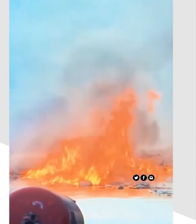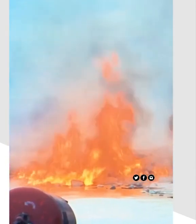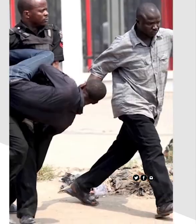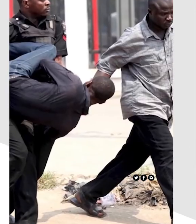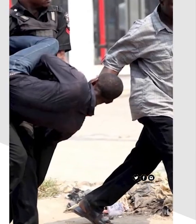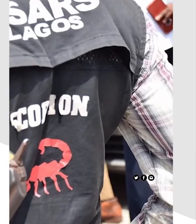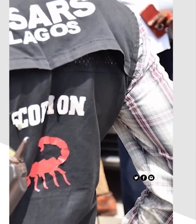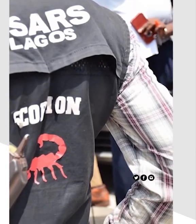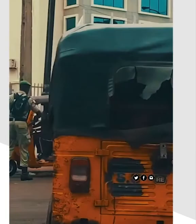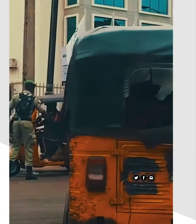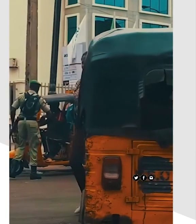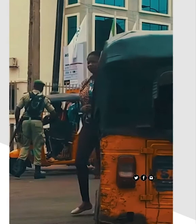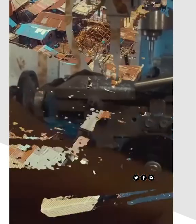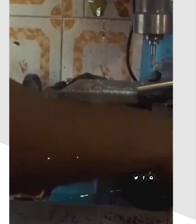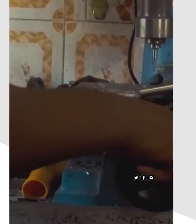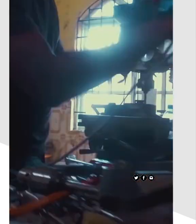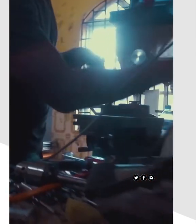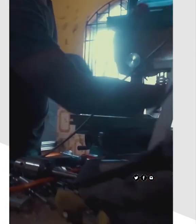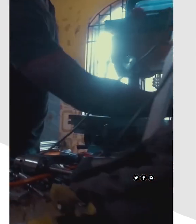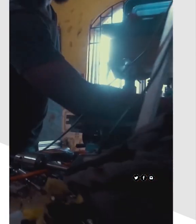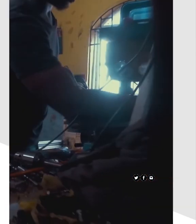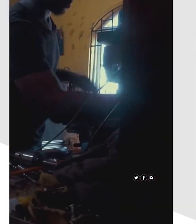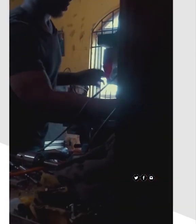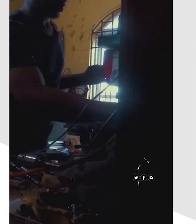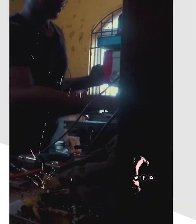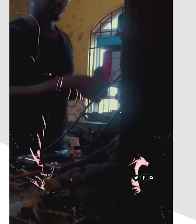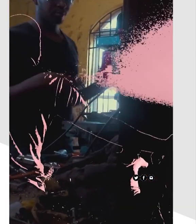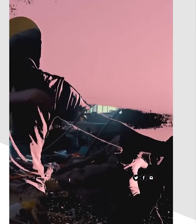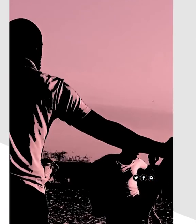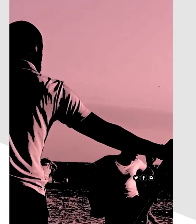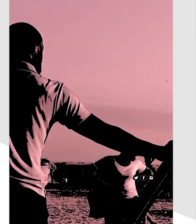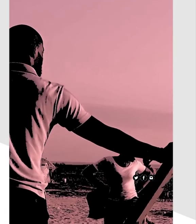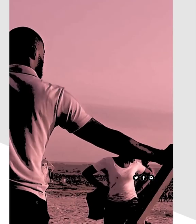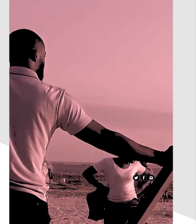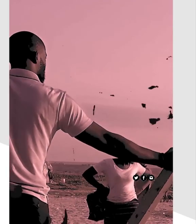don't forget to hit the notification button so you get notified about fresh news updates.